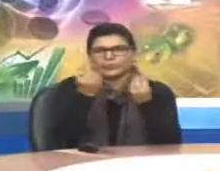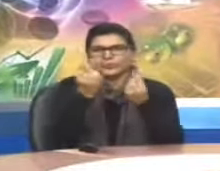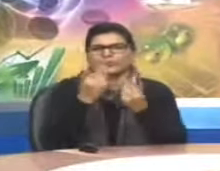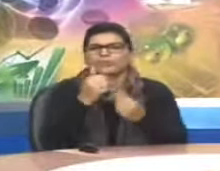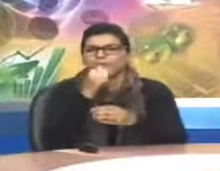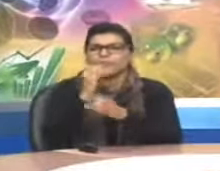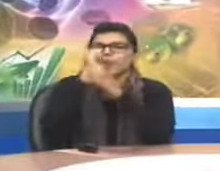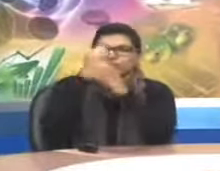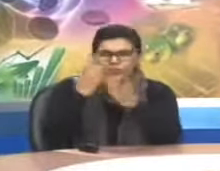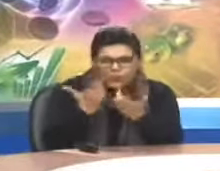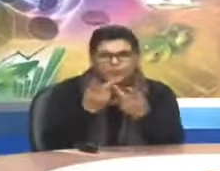or